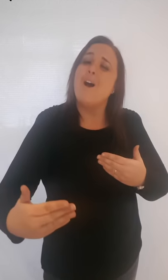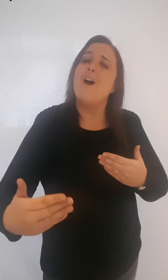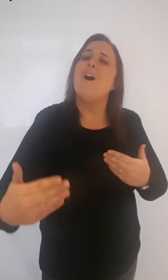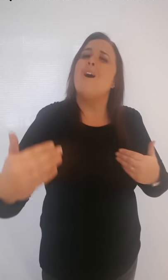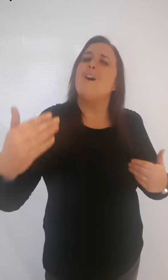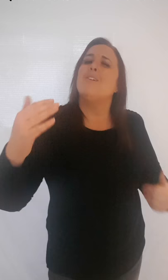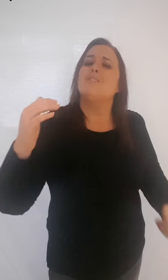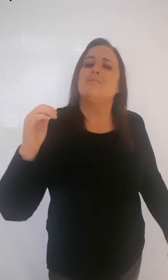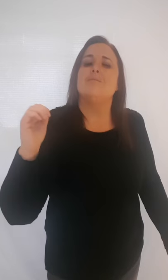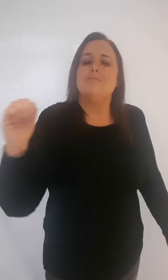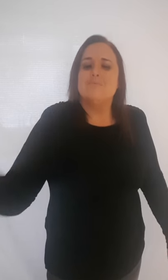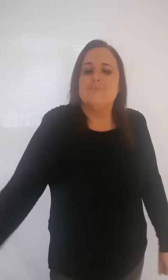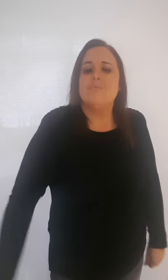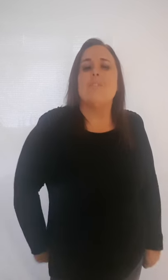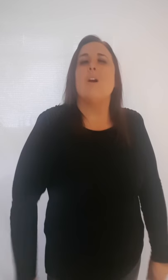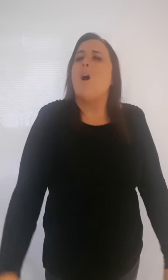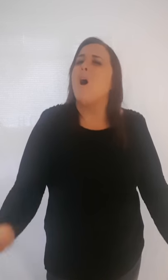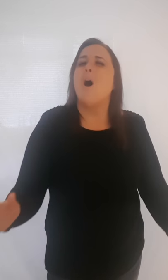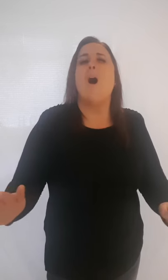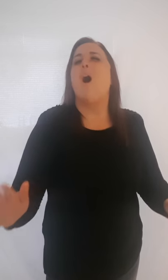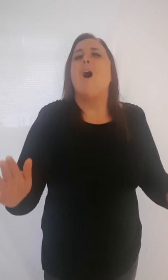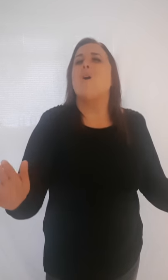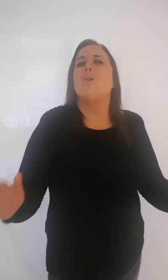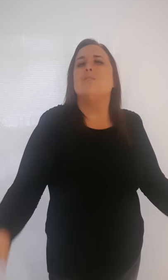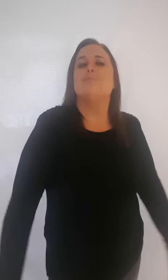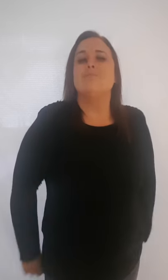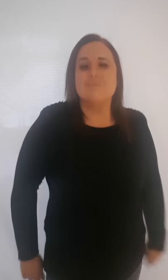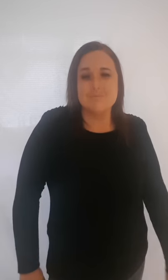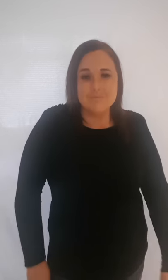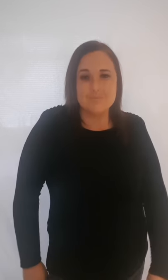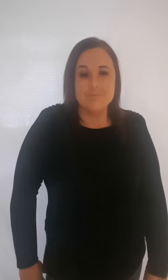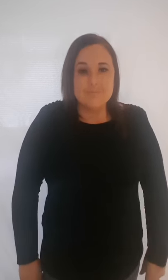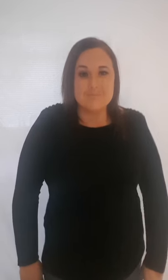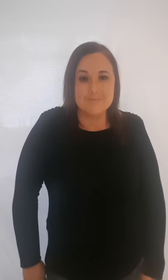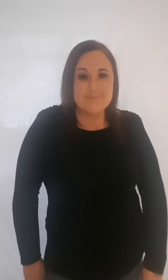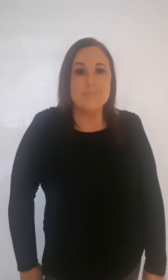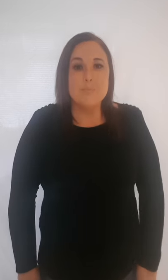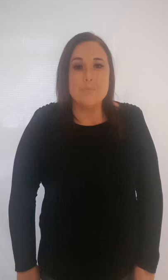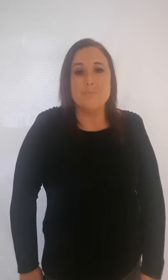as I leave, I